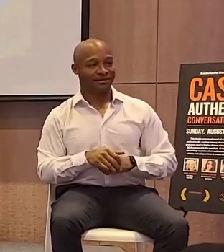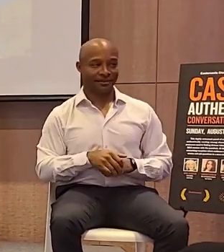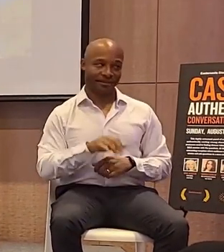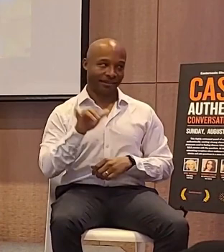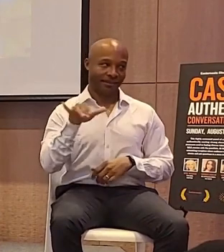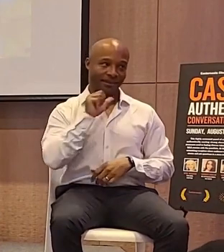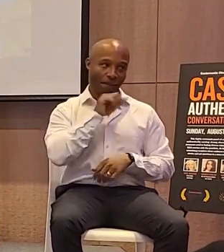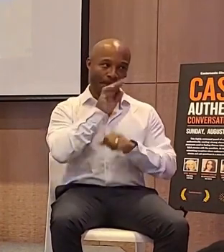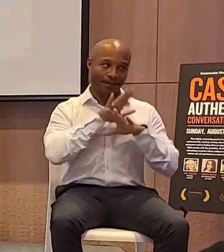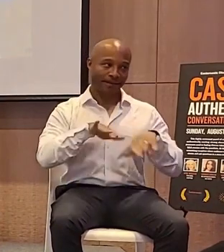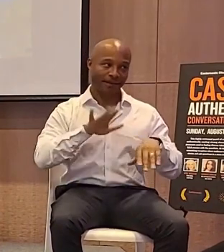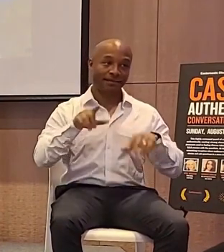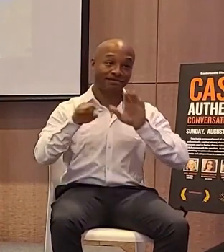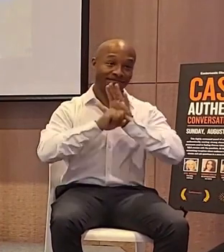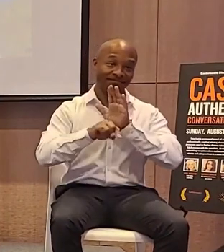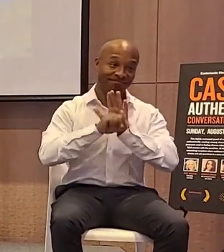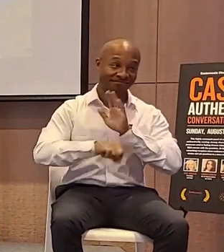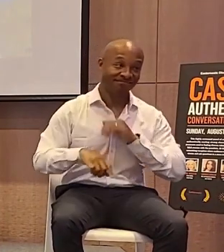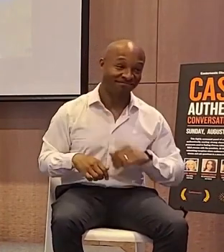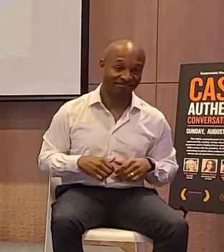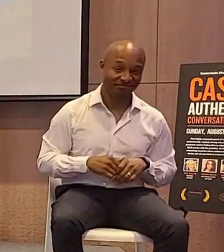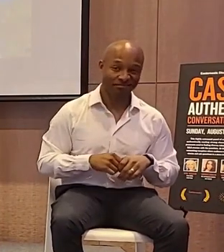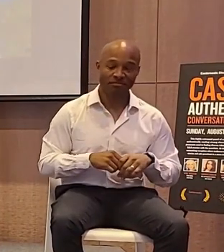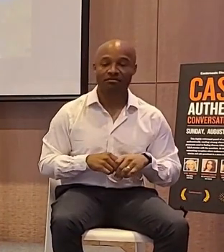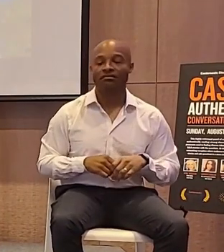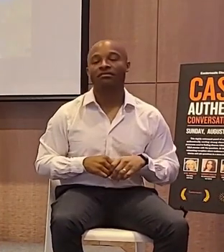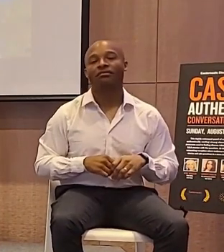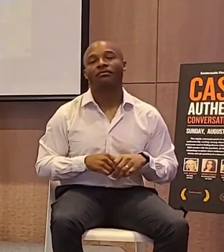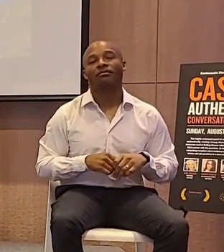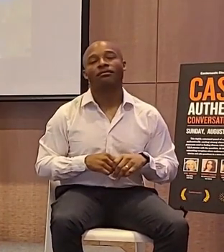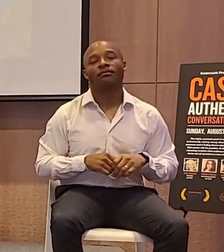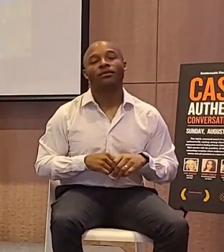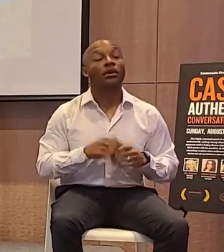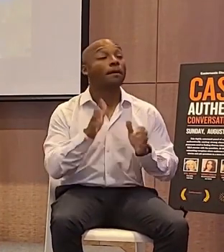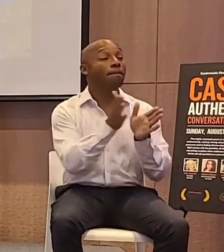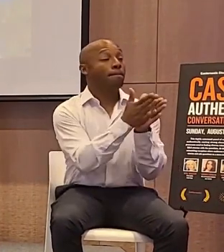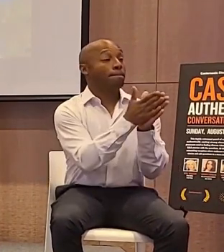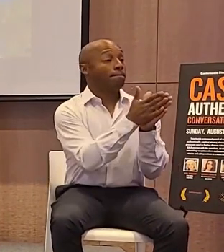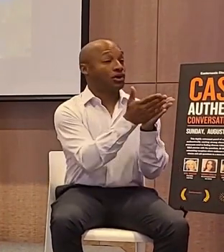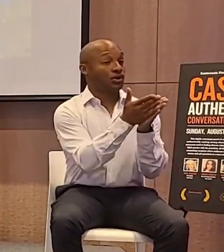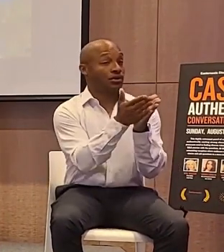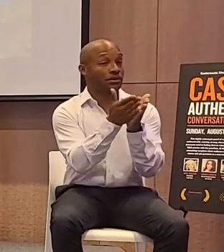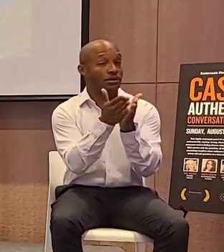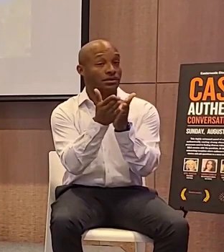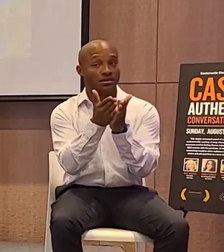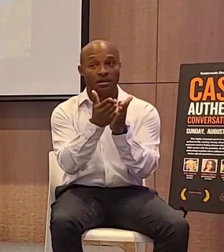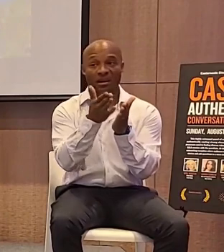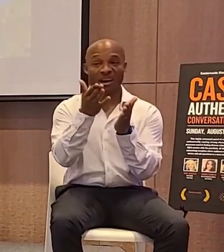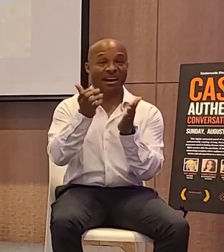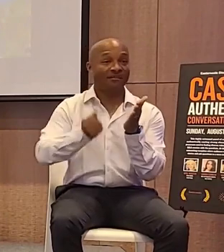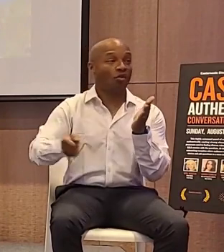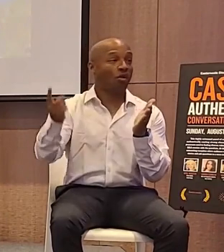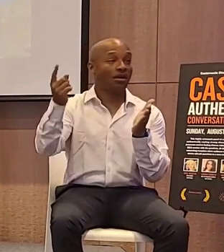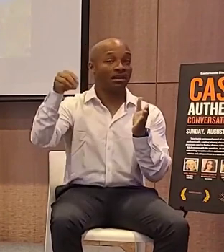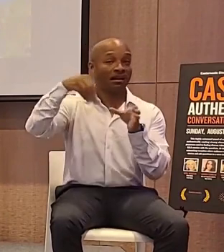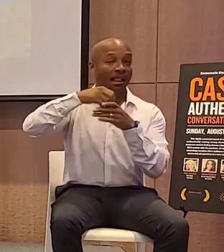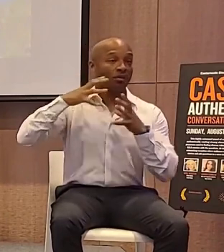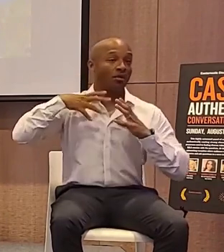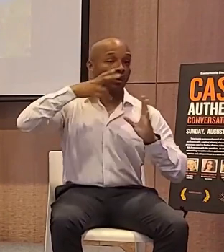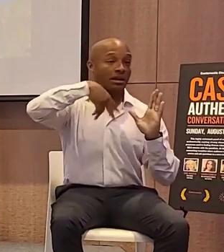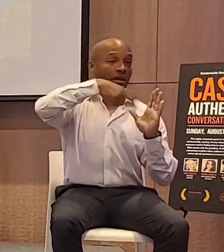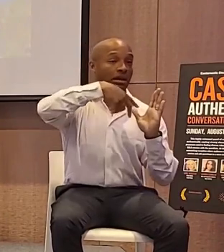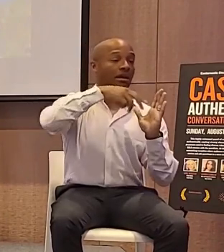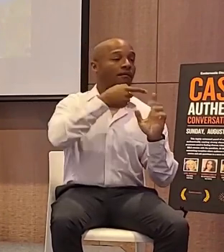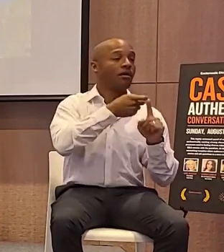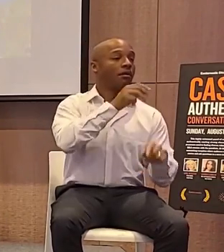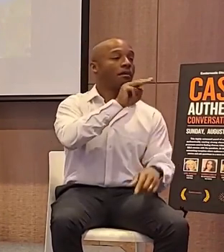else. The most, the book that everybody that I talk to in Hollywood is reading right now is Maureen Ryan's